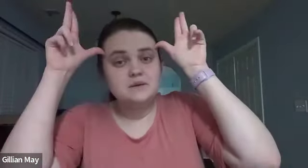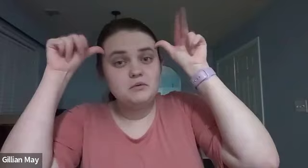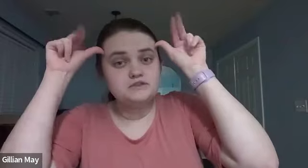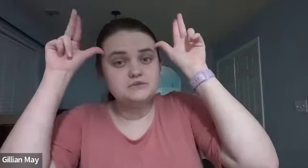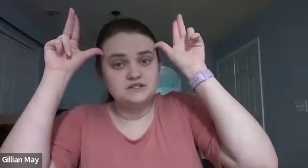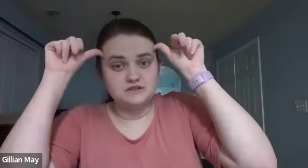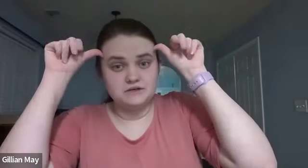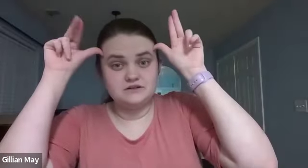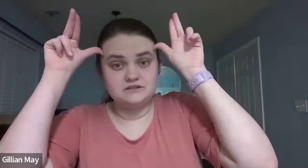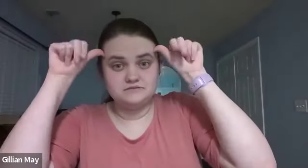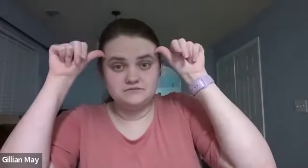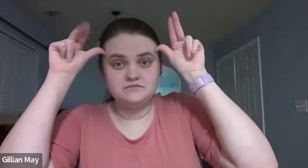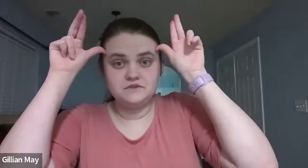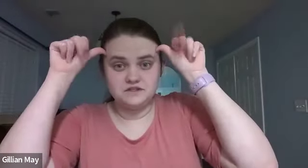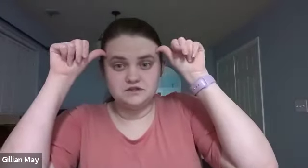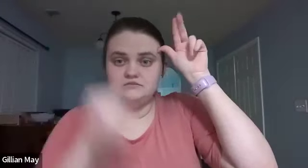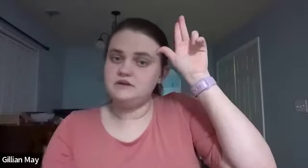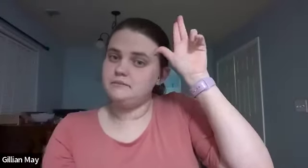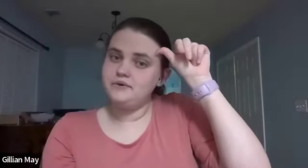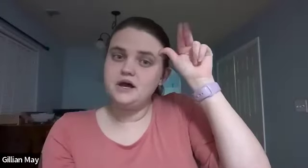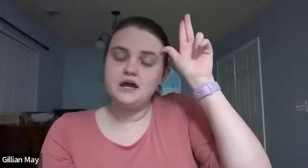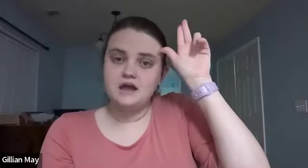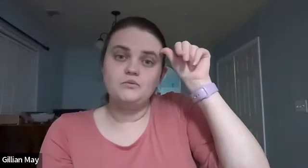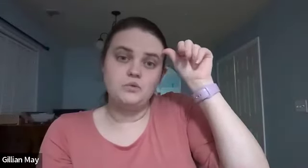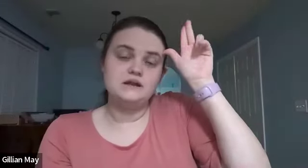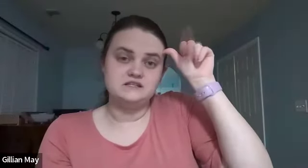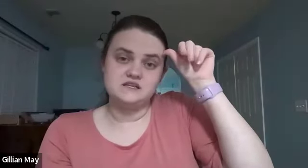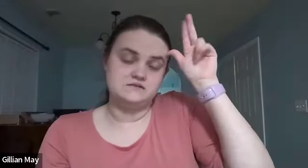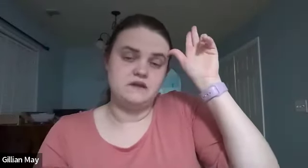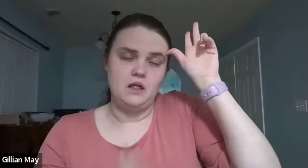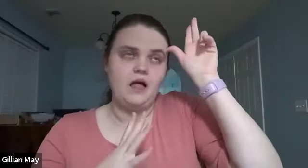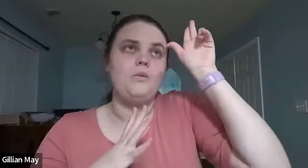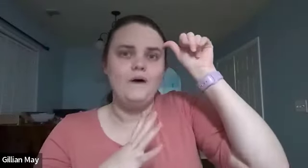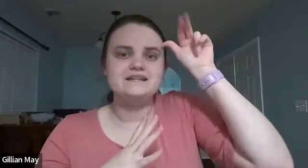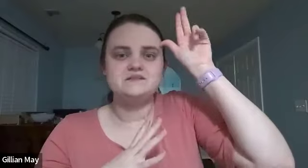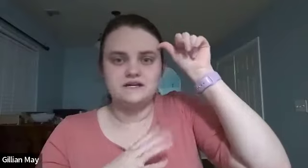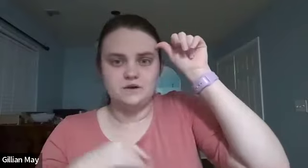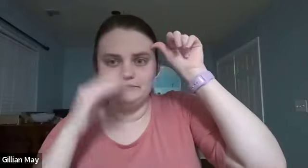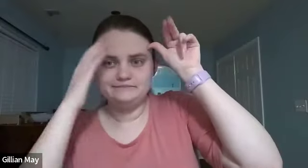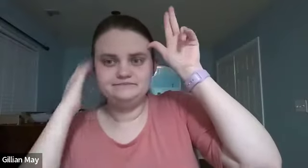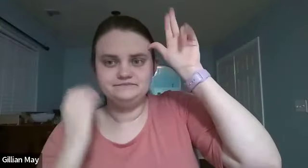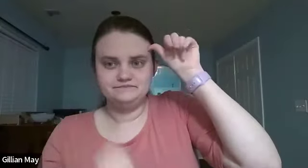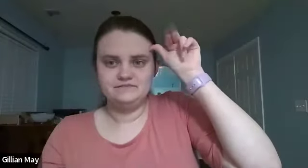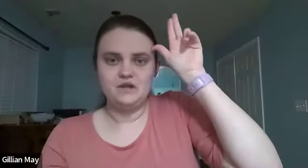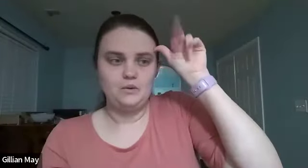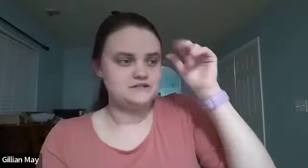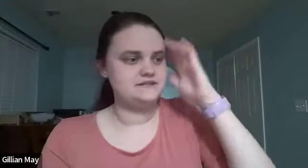people will do with the two ears, the two, but one is fine as well. Horse.